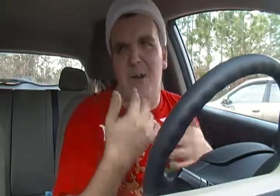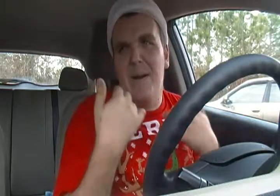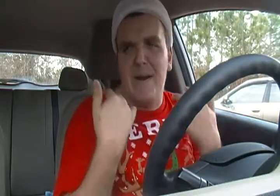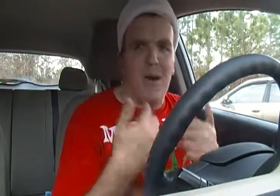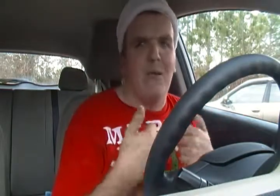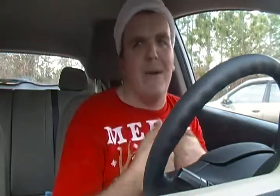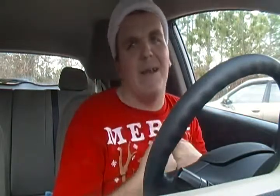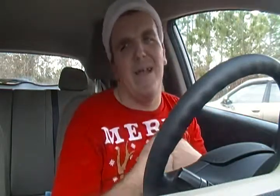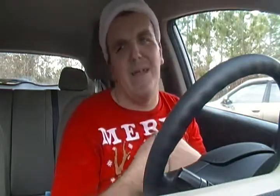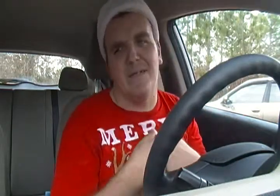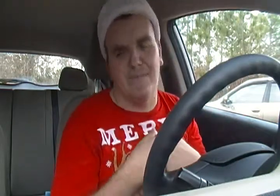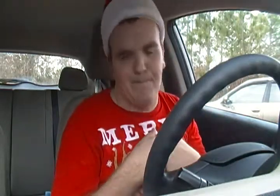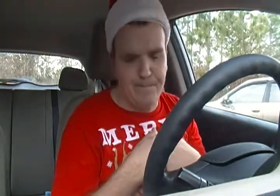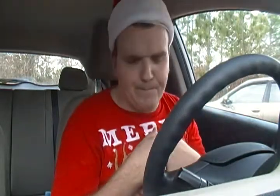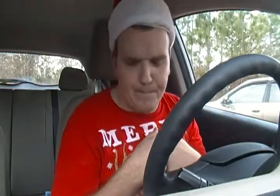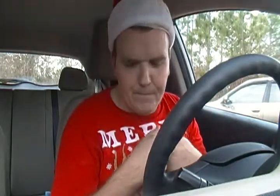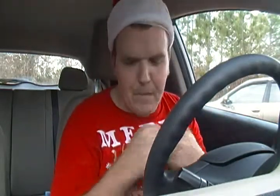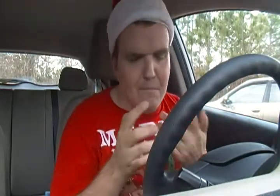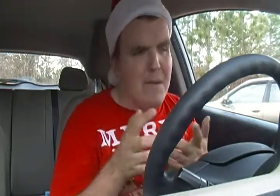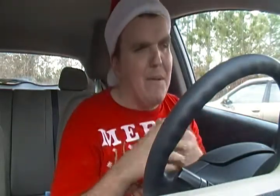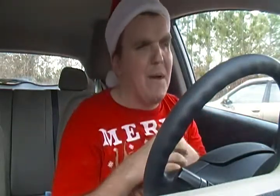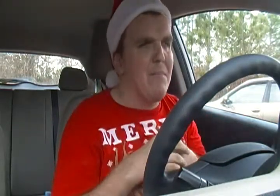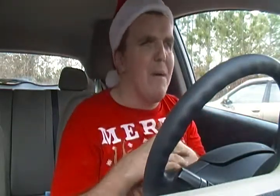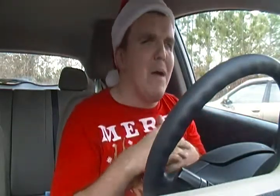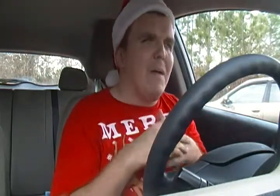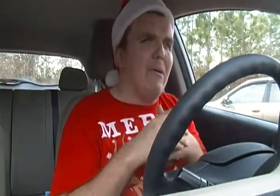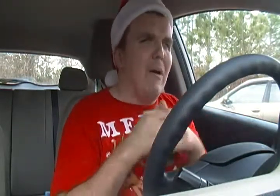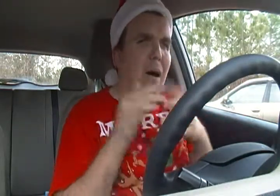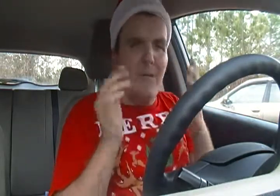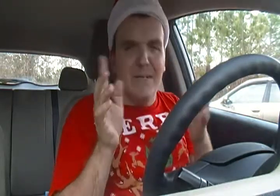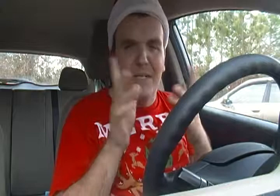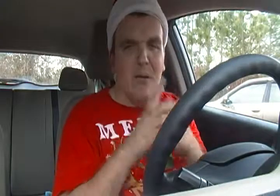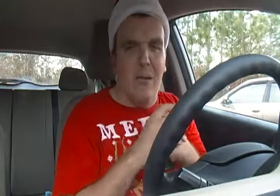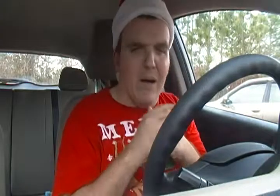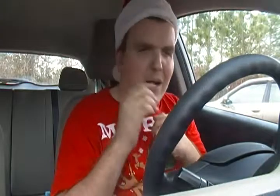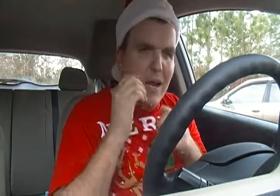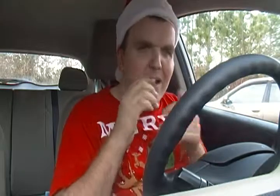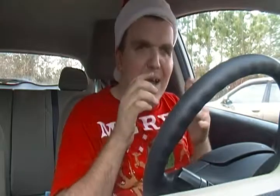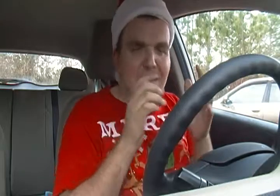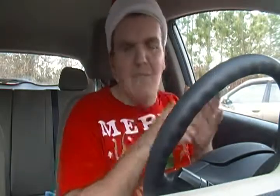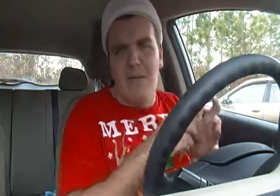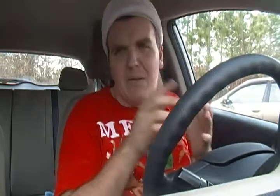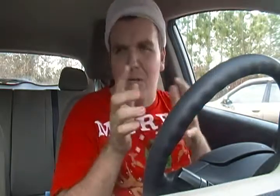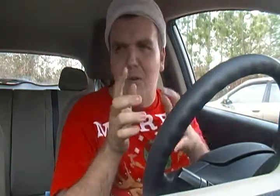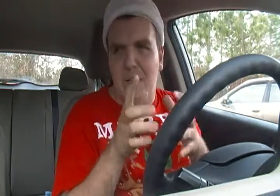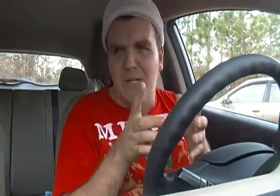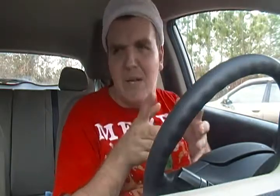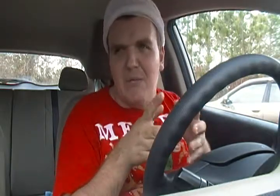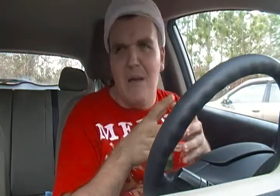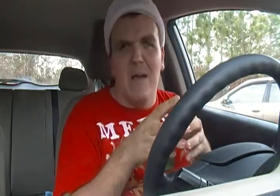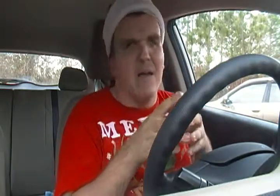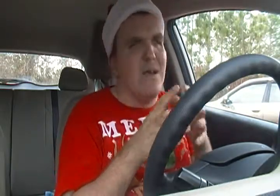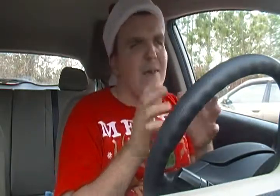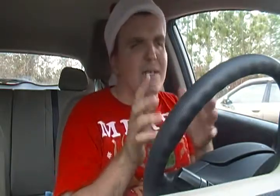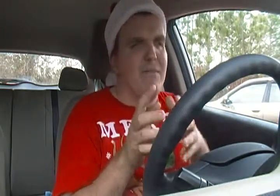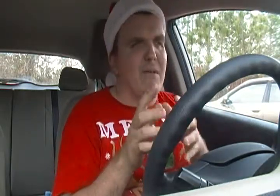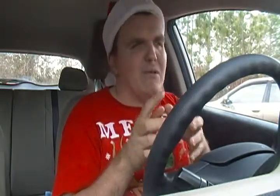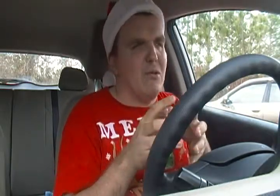determined and determined to get this bb gun but while all this is going on you got some few other stories dealing you got this few other